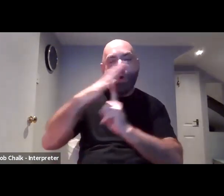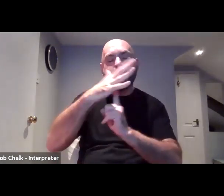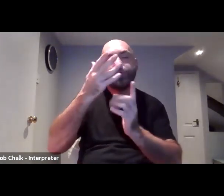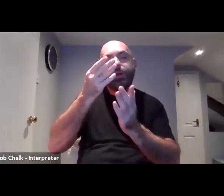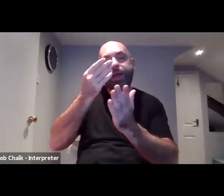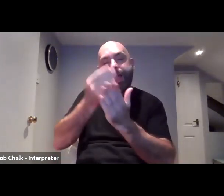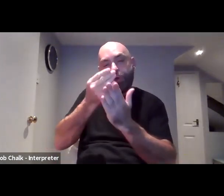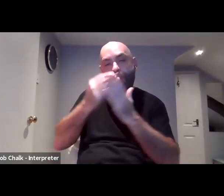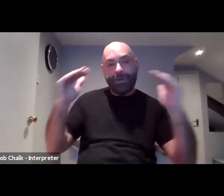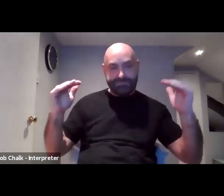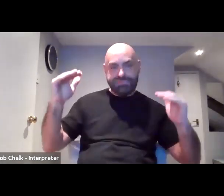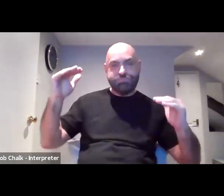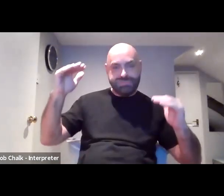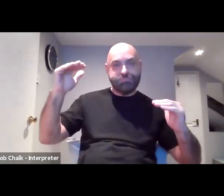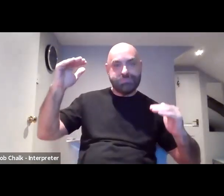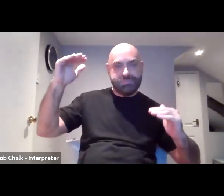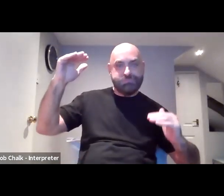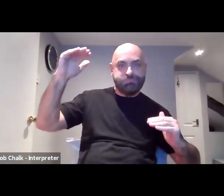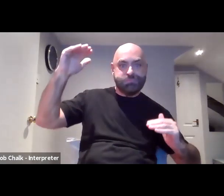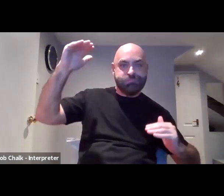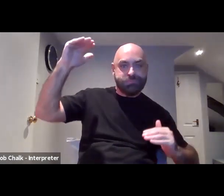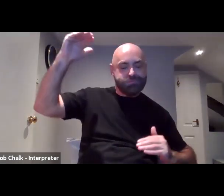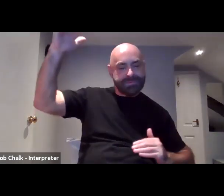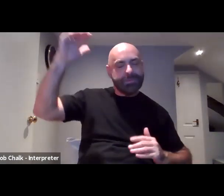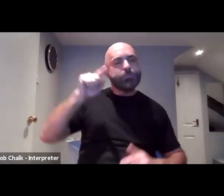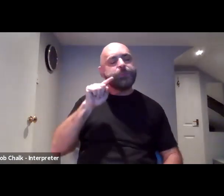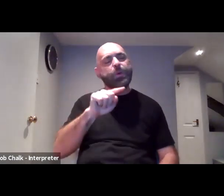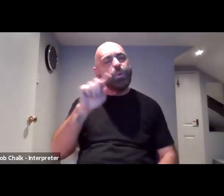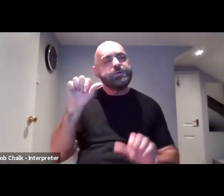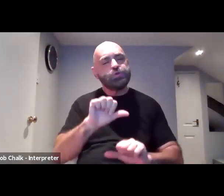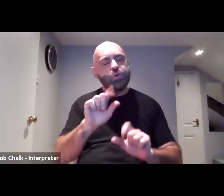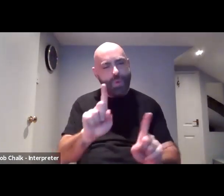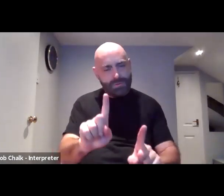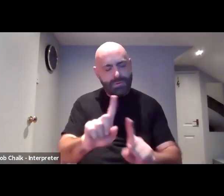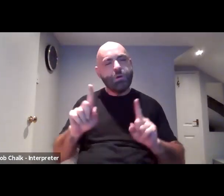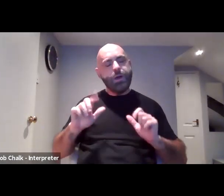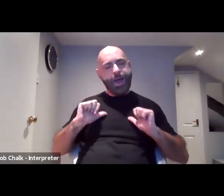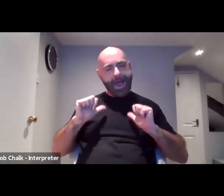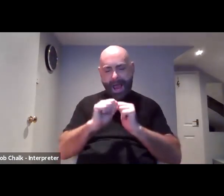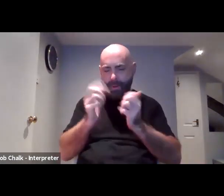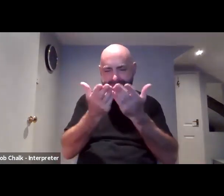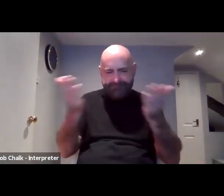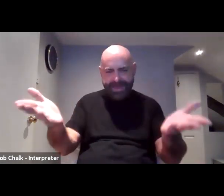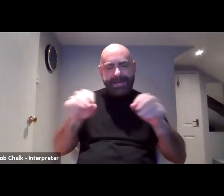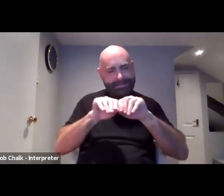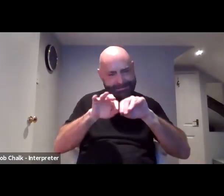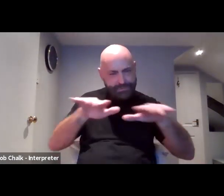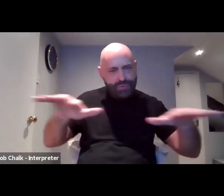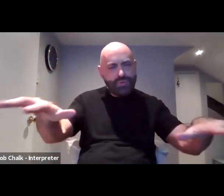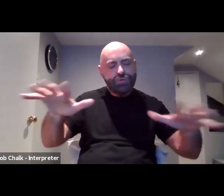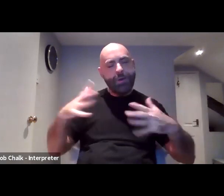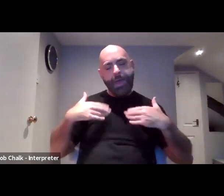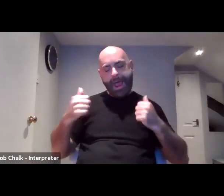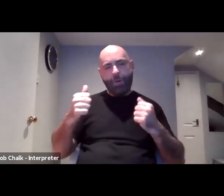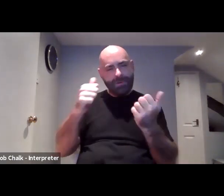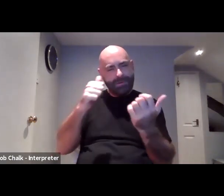inequalities were increasing. I think what we should be doing is putting a fair distribution of health and well-being